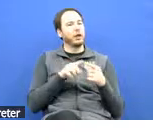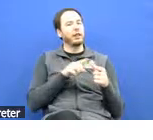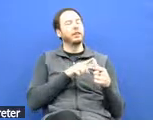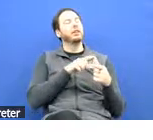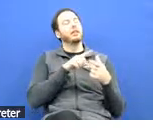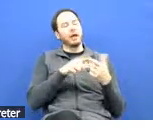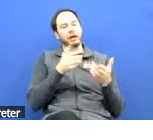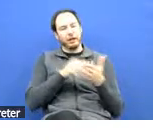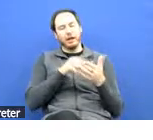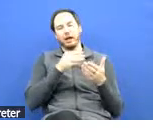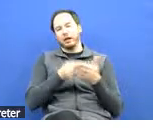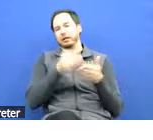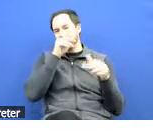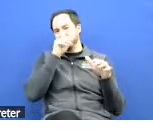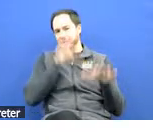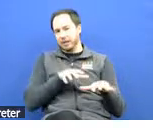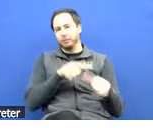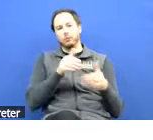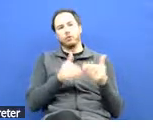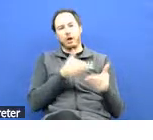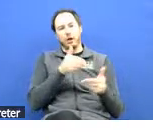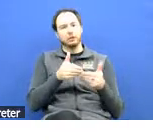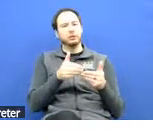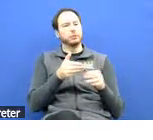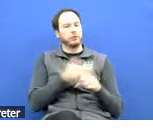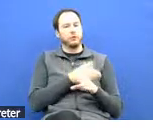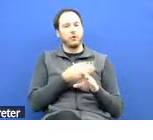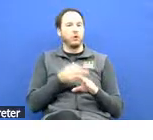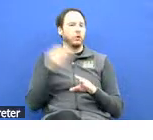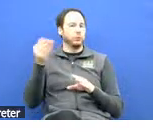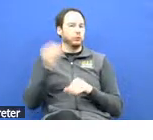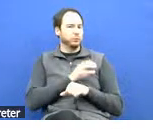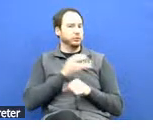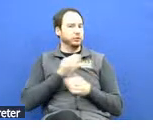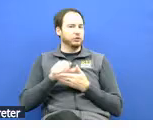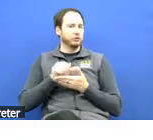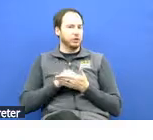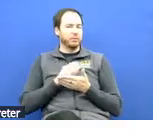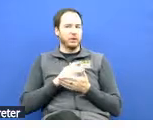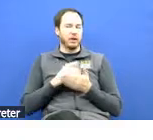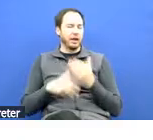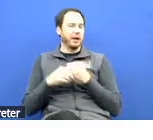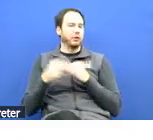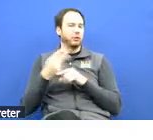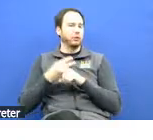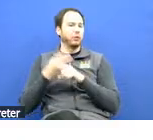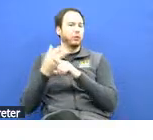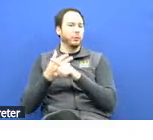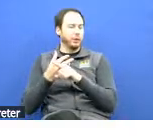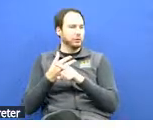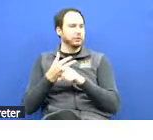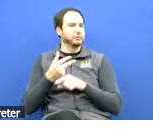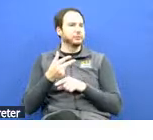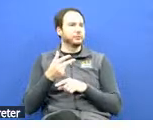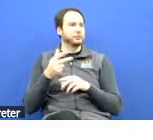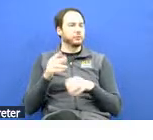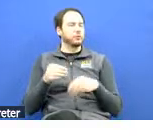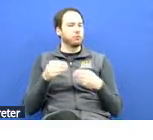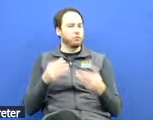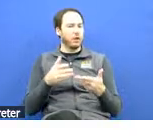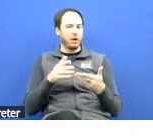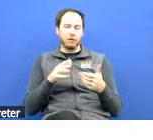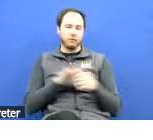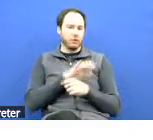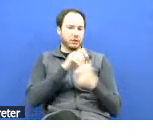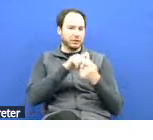And then even before it gets on the commission agenda, it takes 2 or 3 months. So that provides a lot of